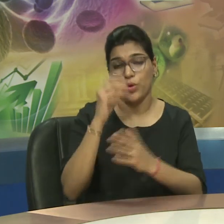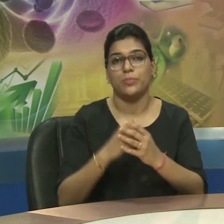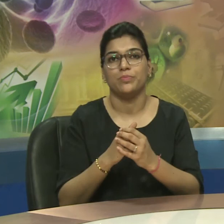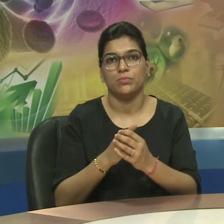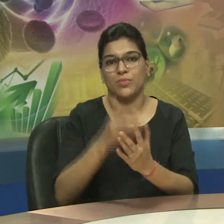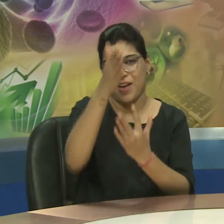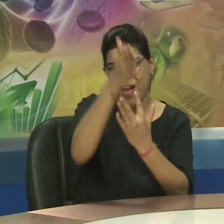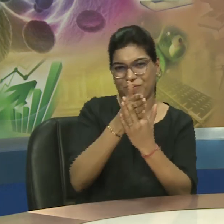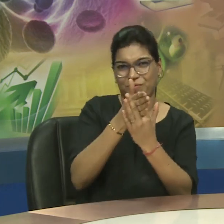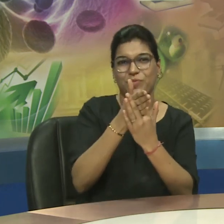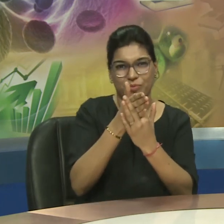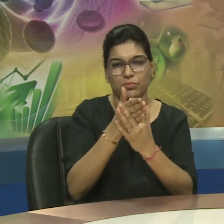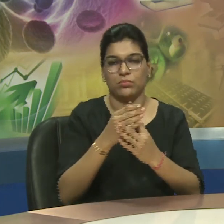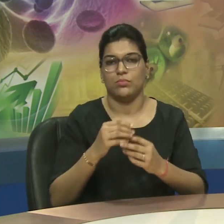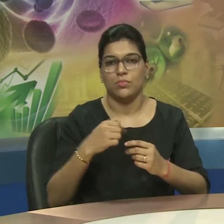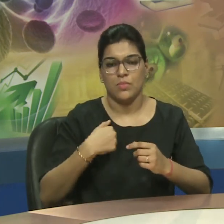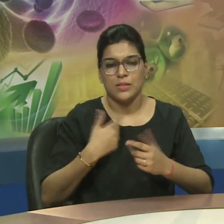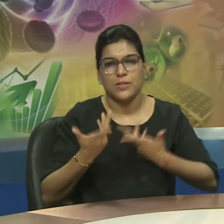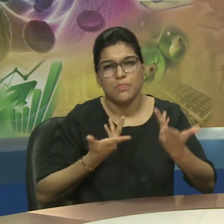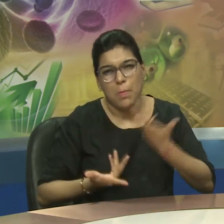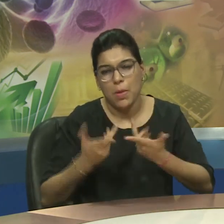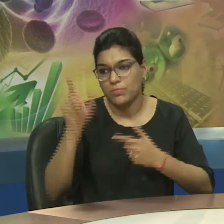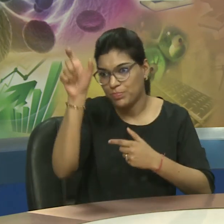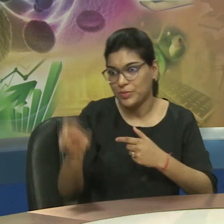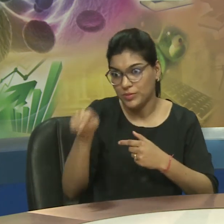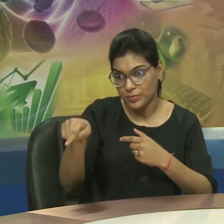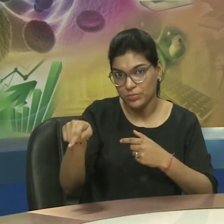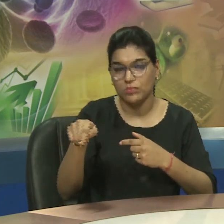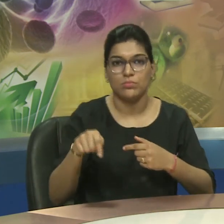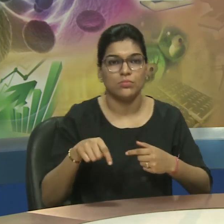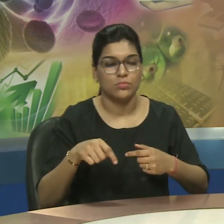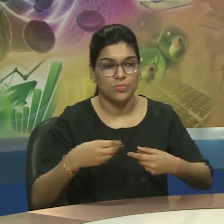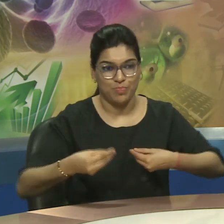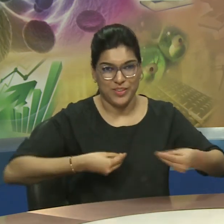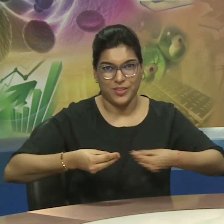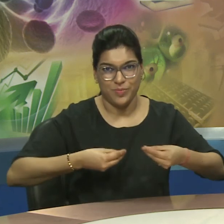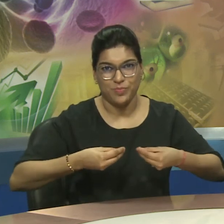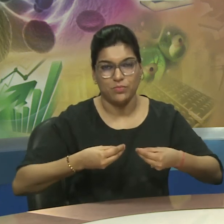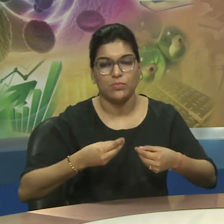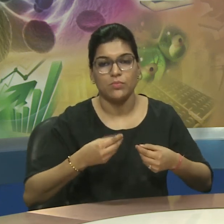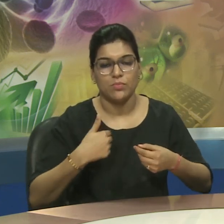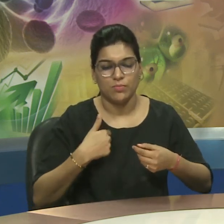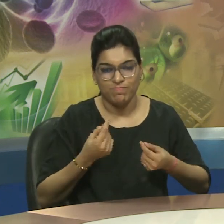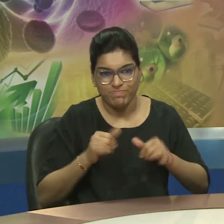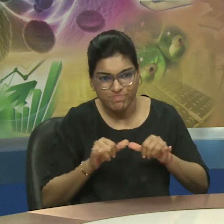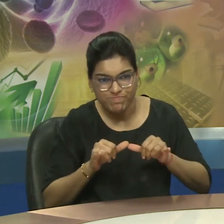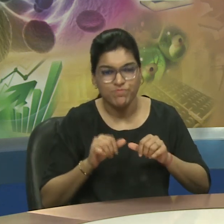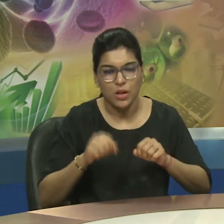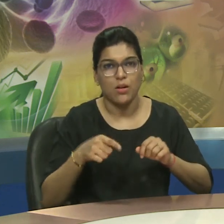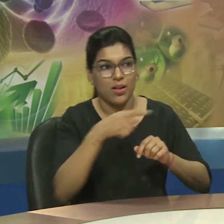Fourth is contribution. The same subject matter may be insured with more than one